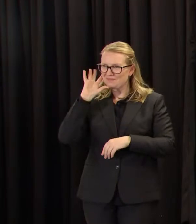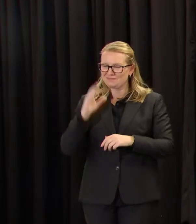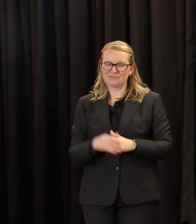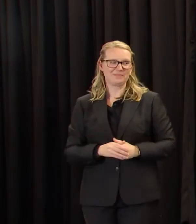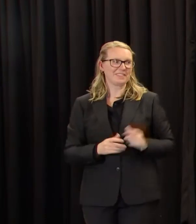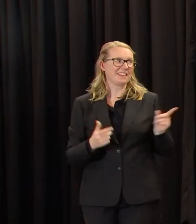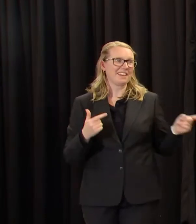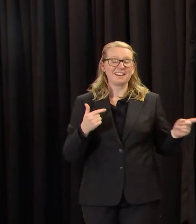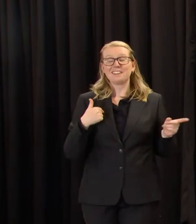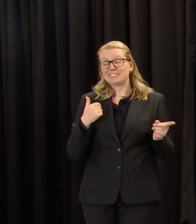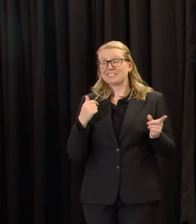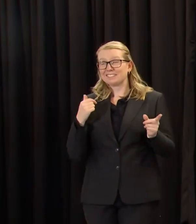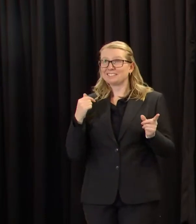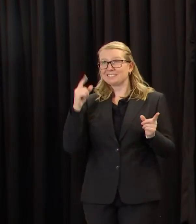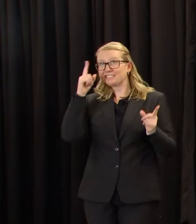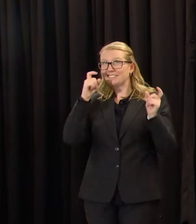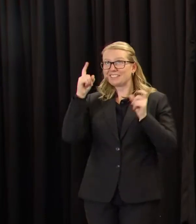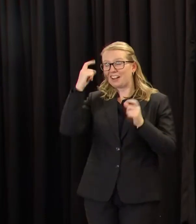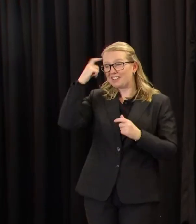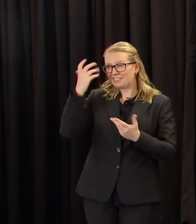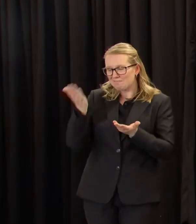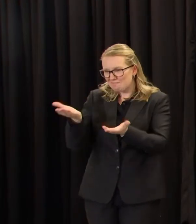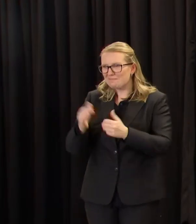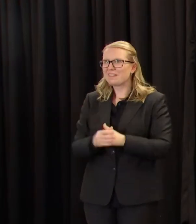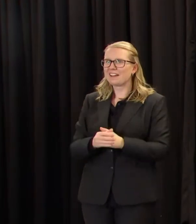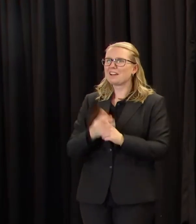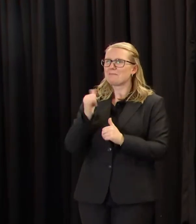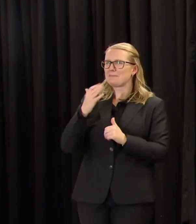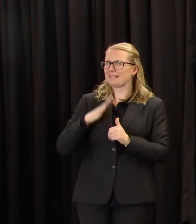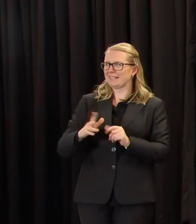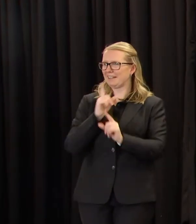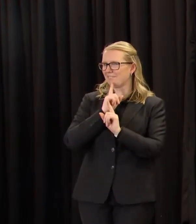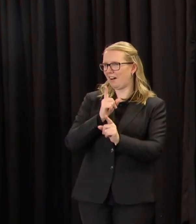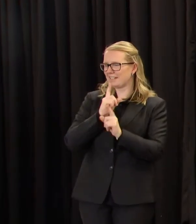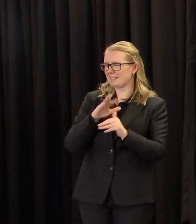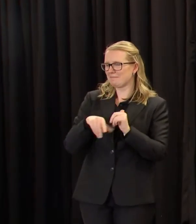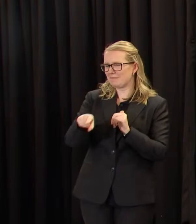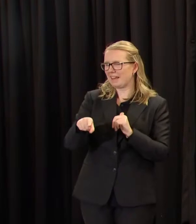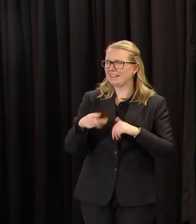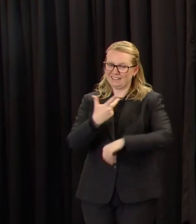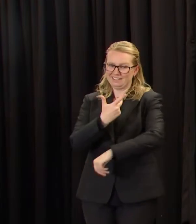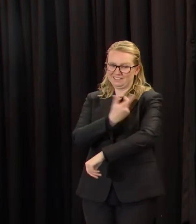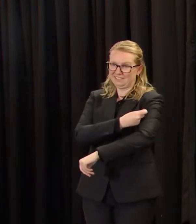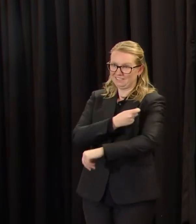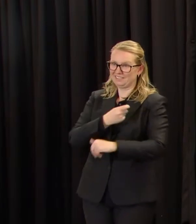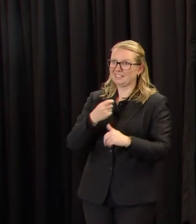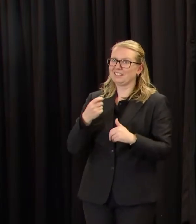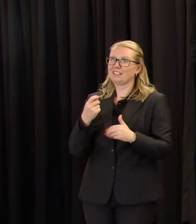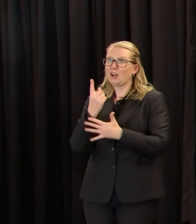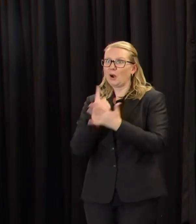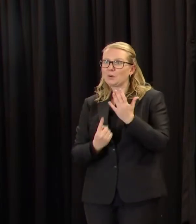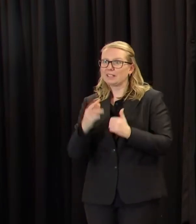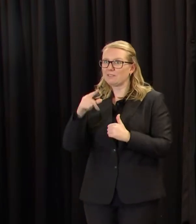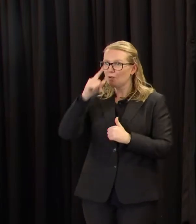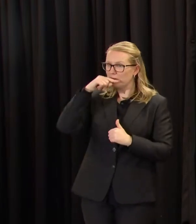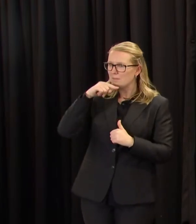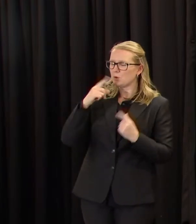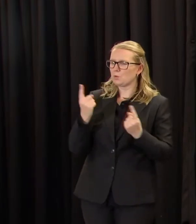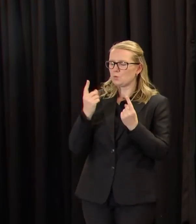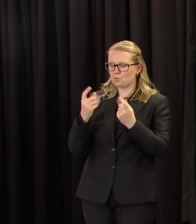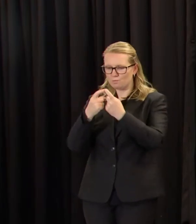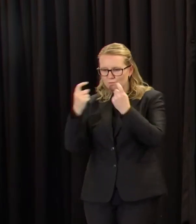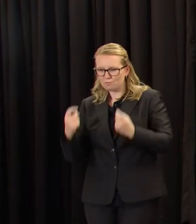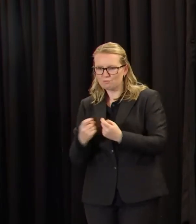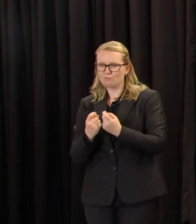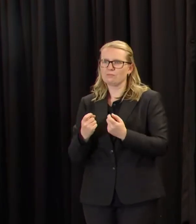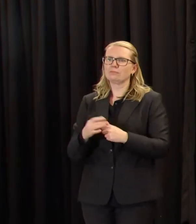don't know about that. I think we'd have to get some health advice on that. Vaccines are only administered by qualified people,